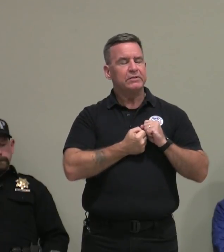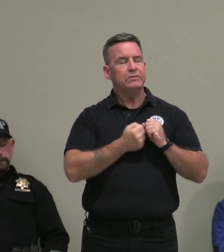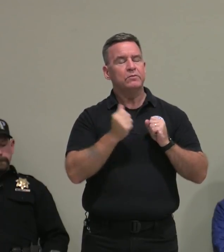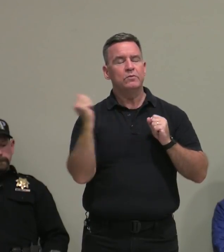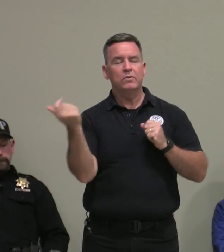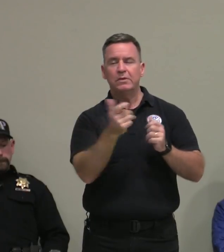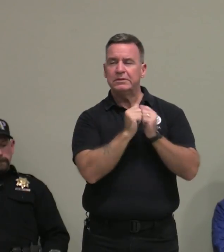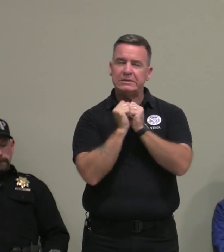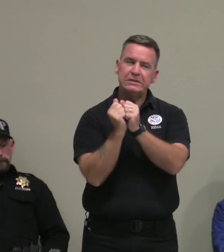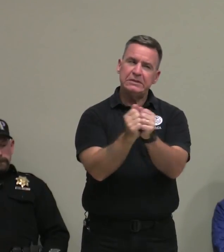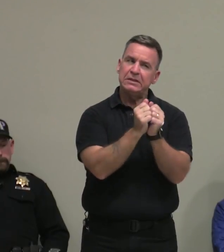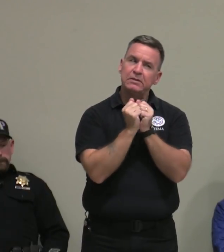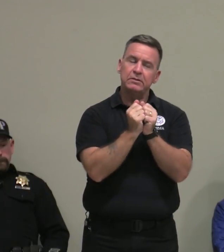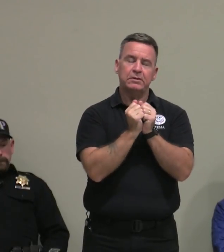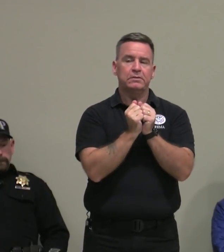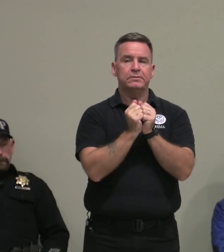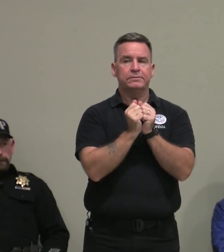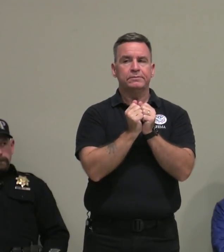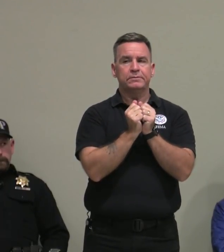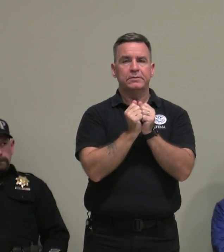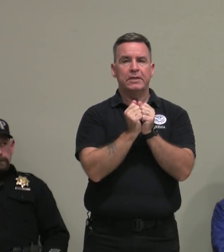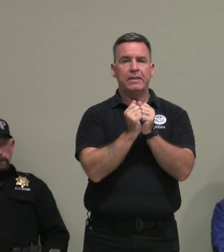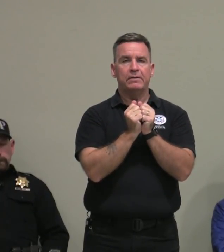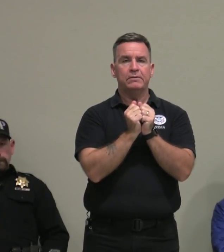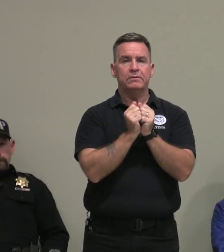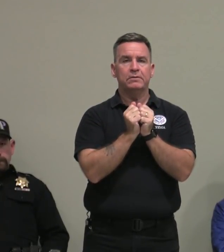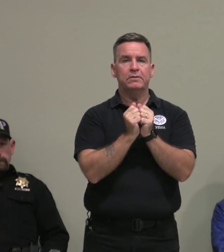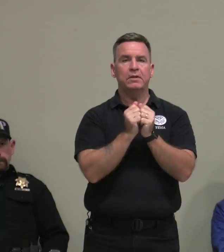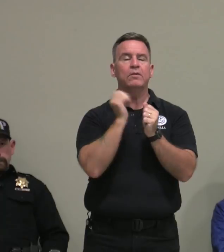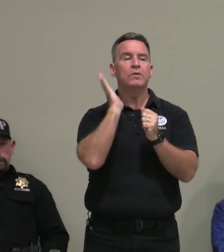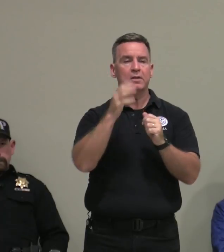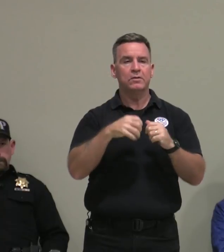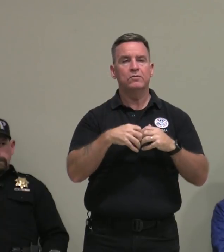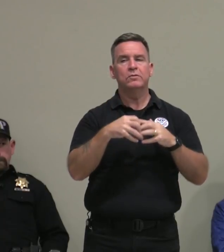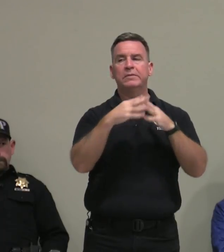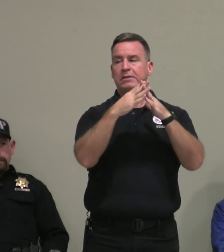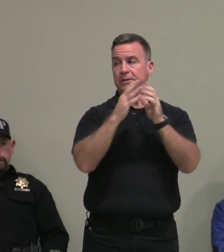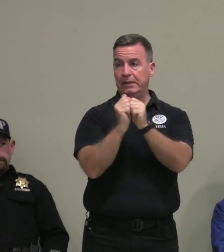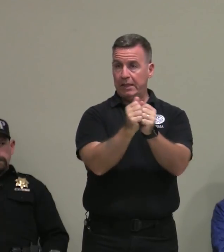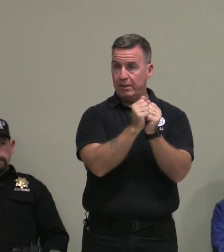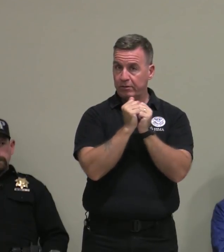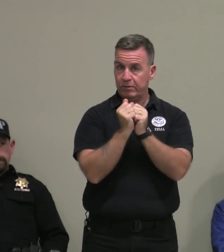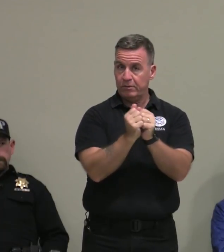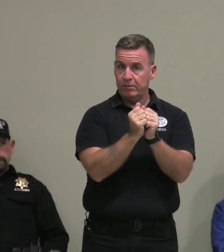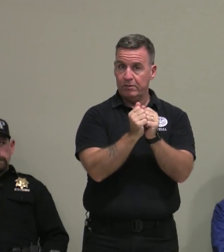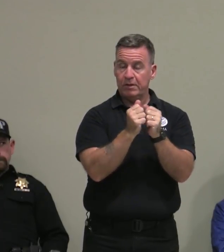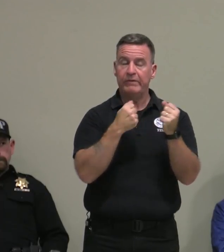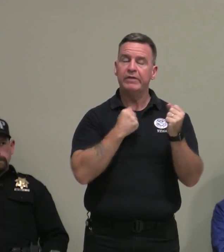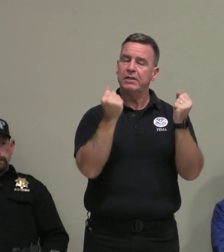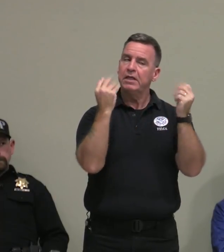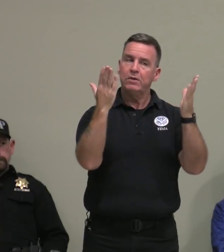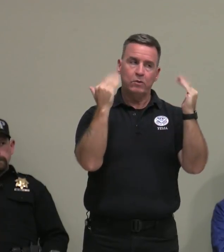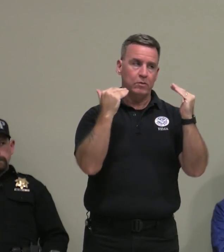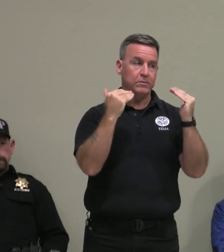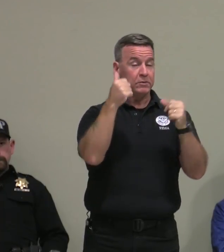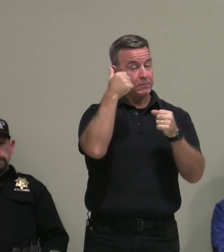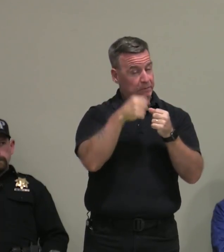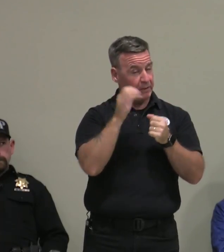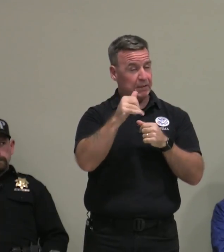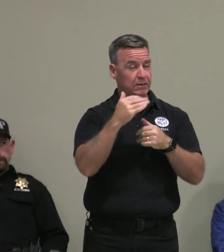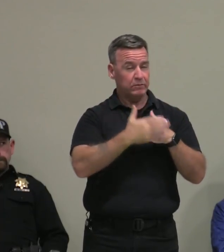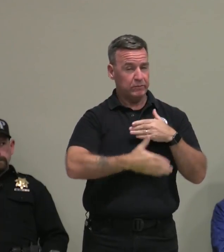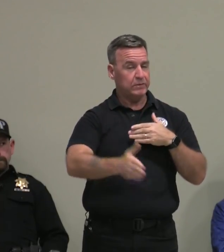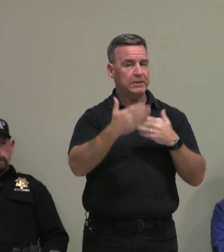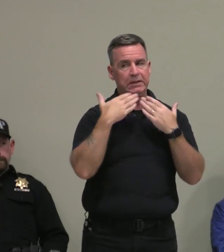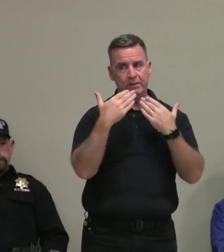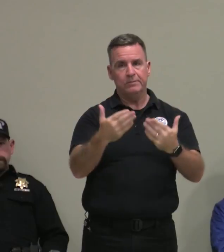And we are also going to rebuild together. And there is a lot of hope. So remember that as we go